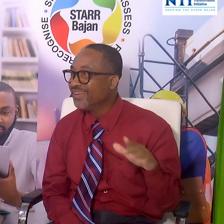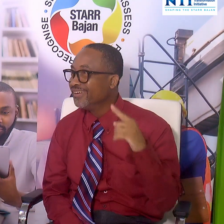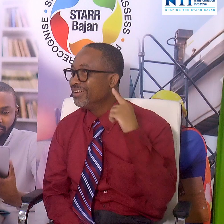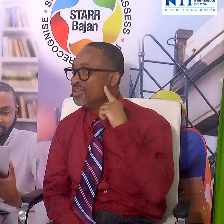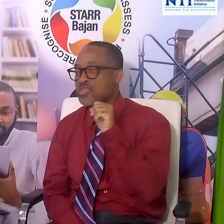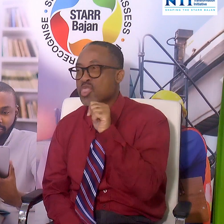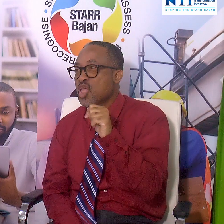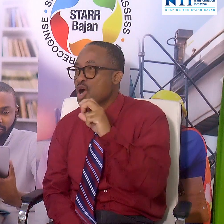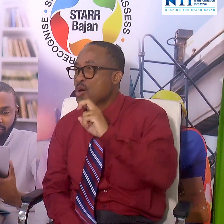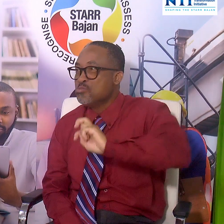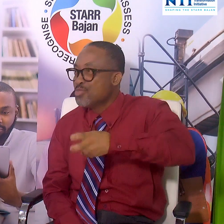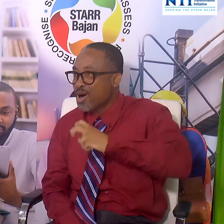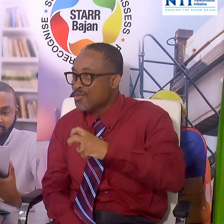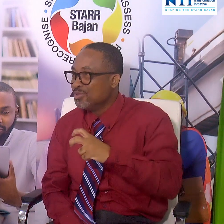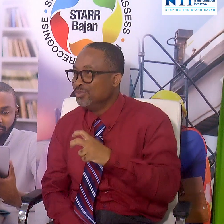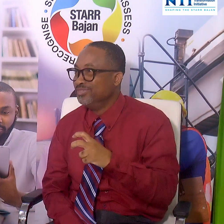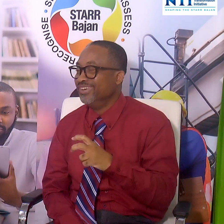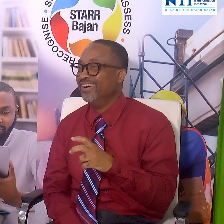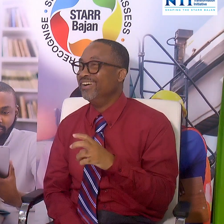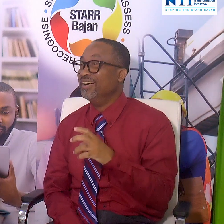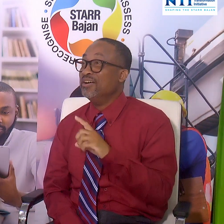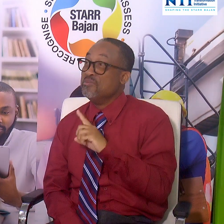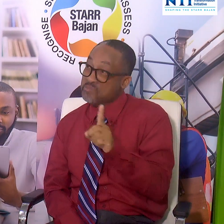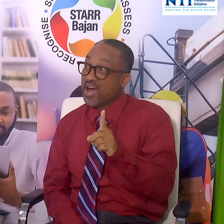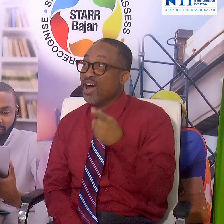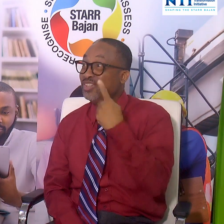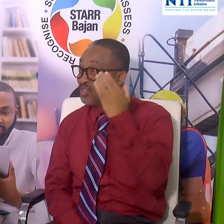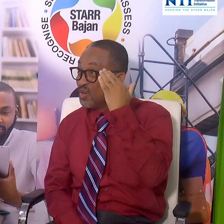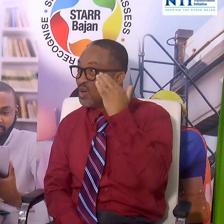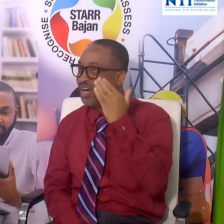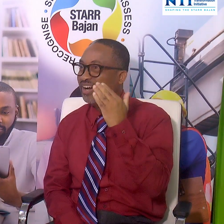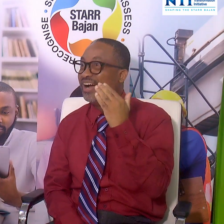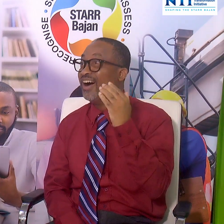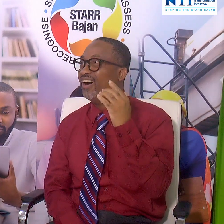I am patient. I'm a cool guy. I don't let problems,